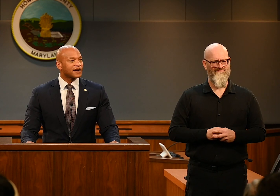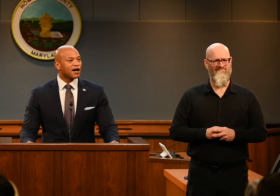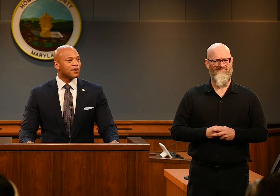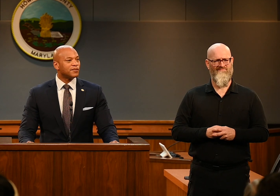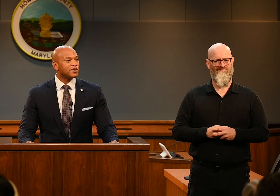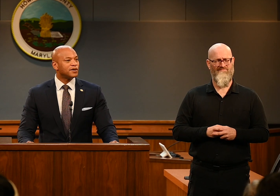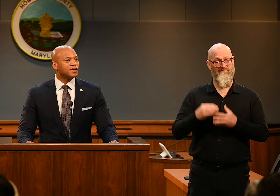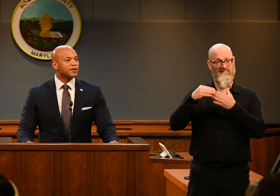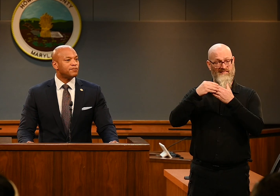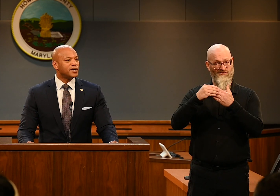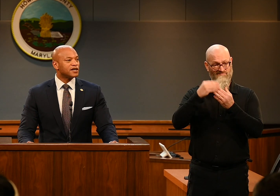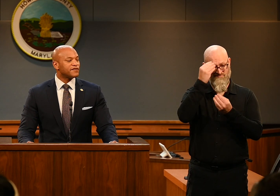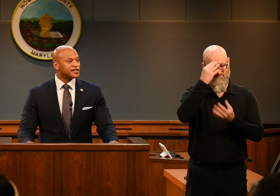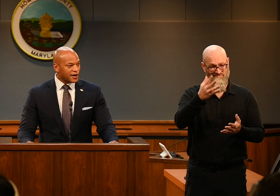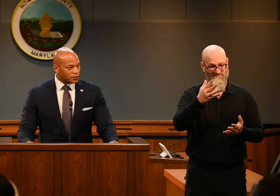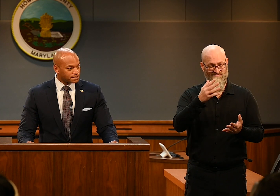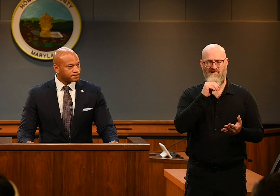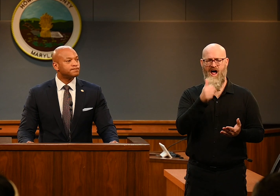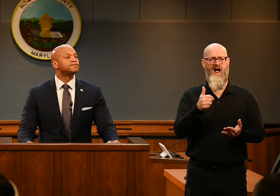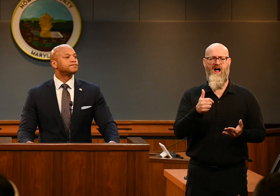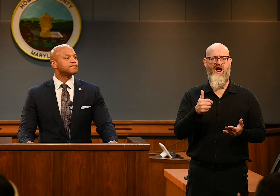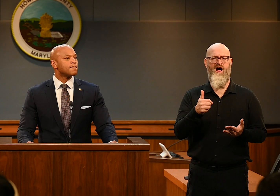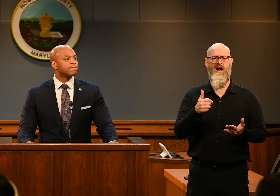does not come because of a title.